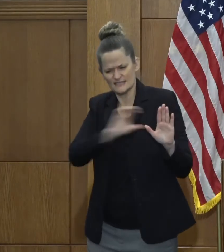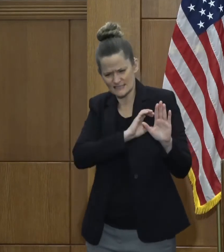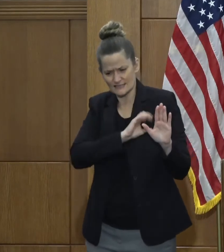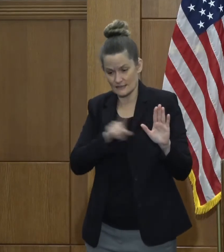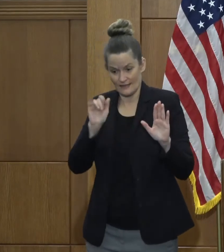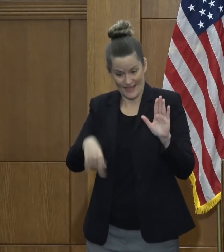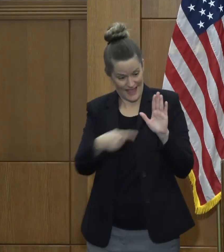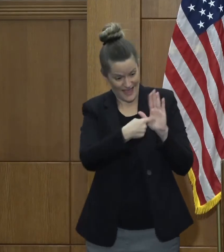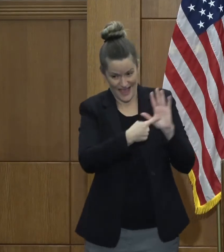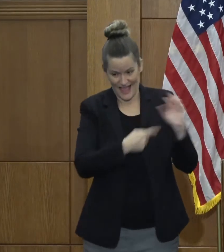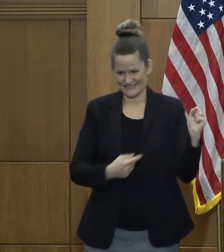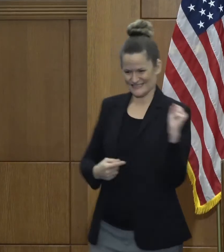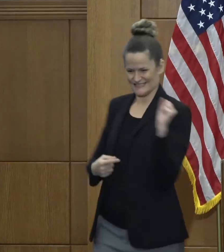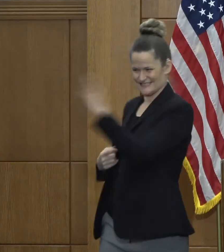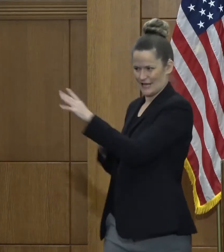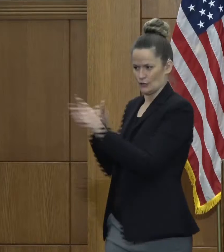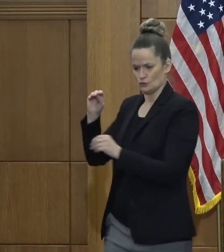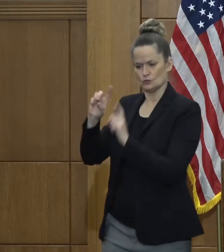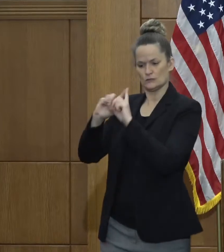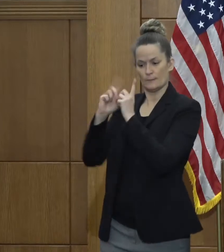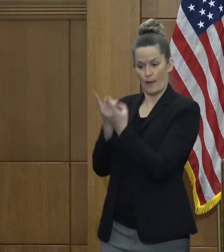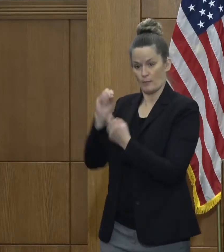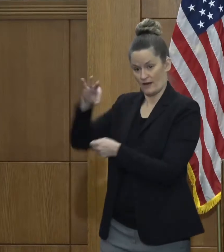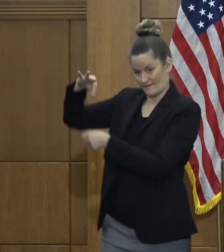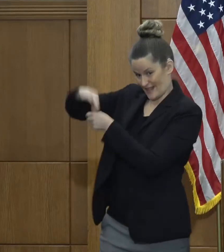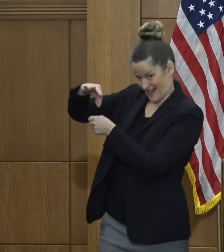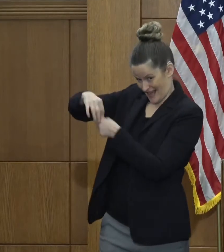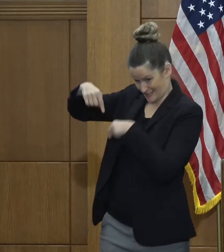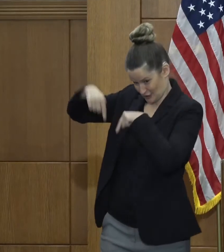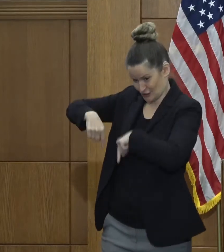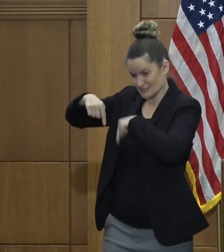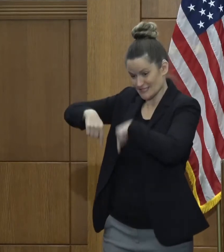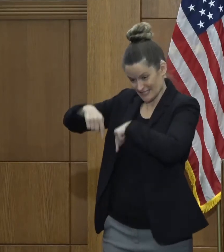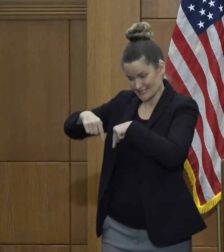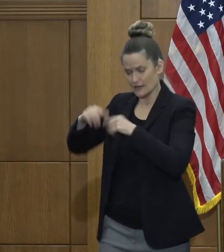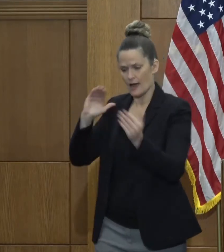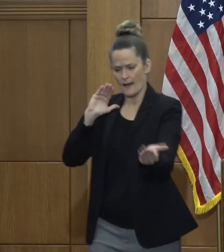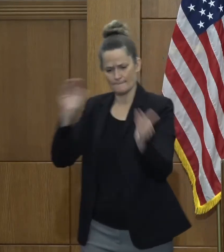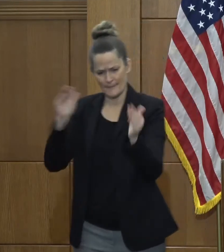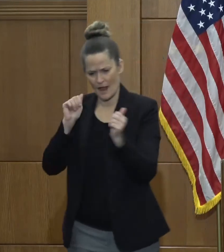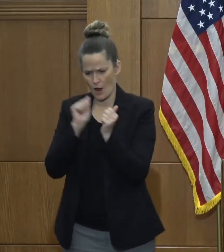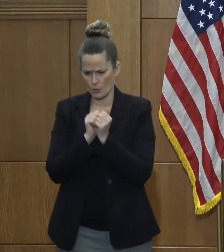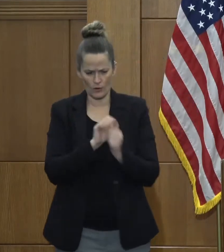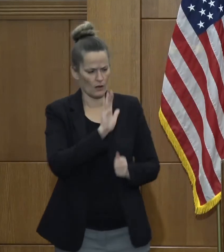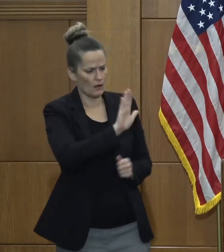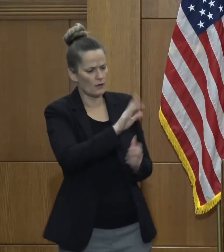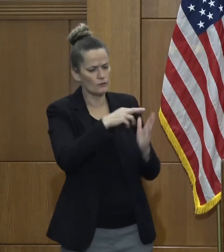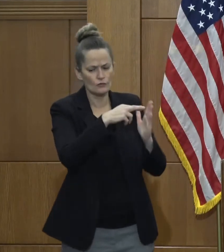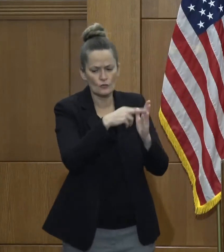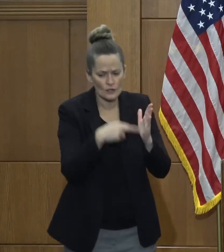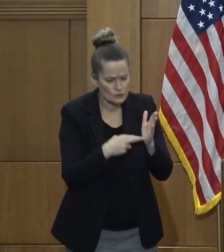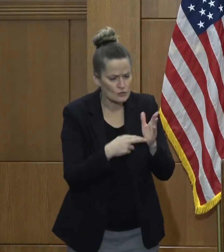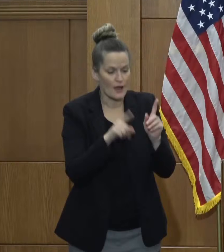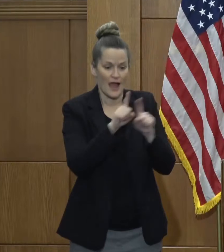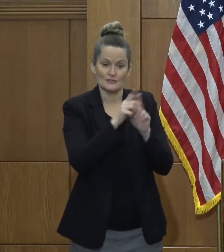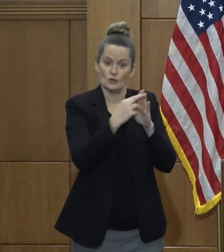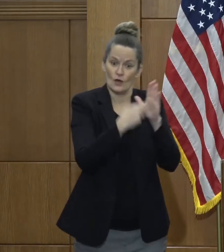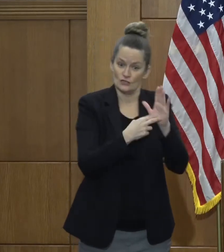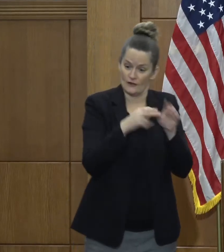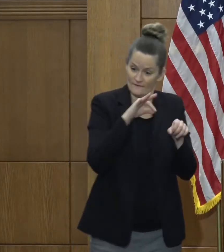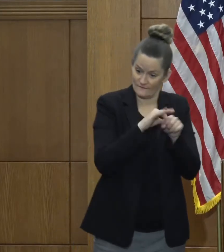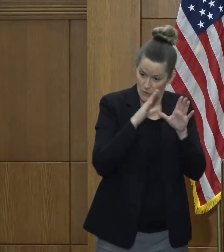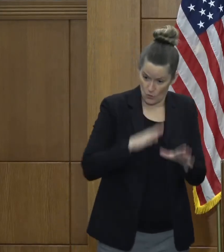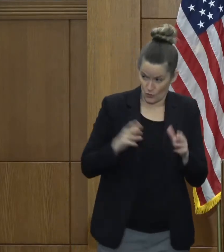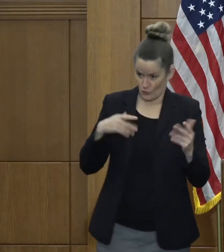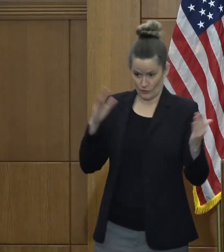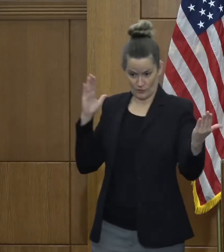registered voter list, and then we send those records to registrars for them to process. The registrar sends a notification to